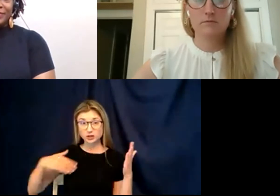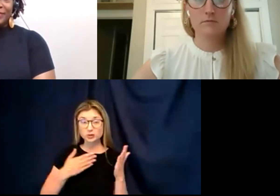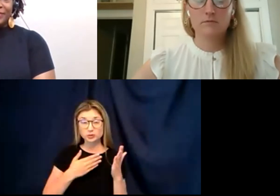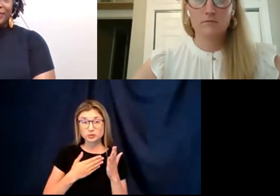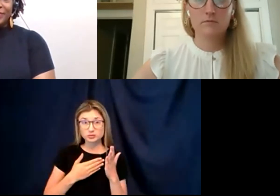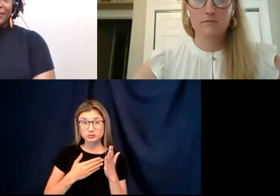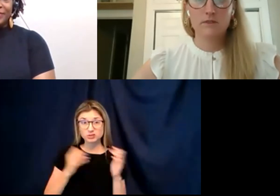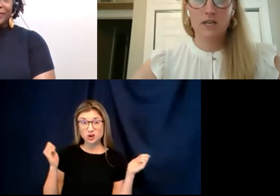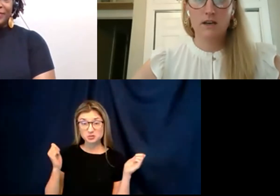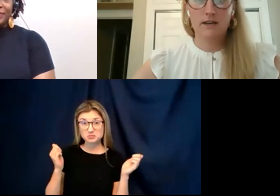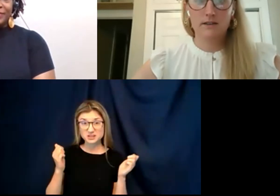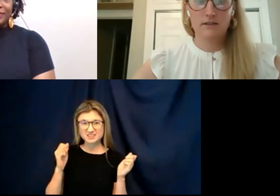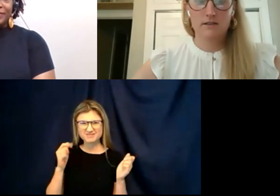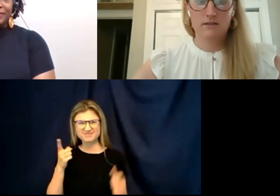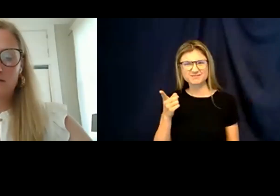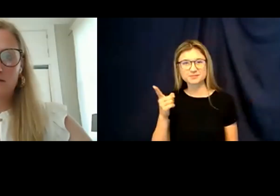Can we say